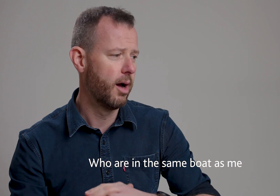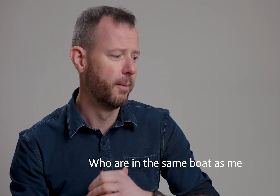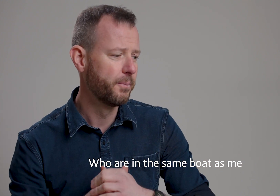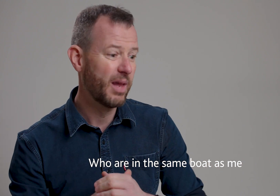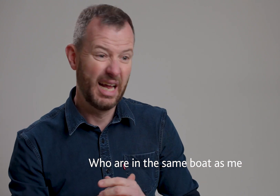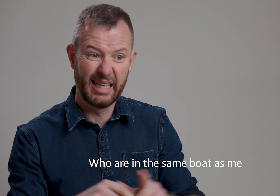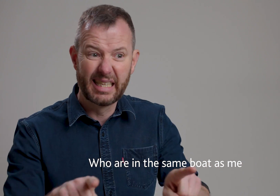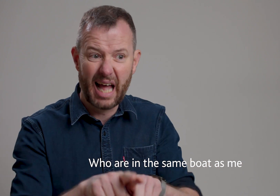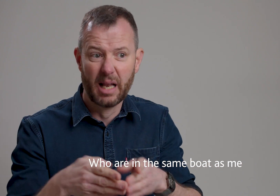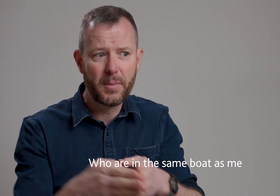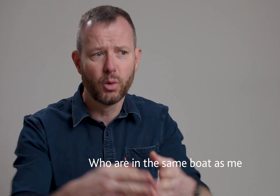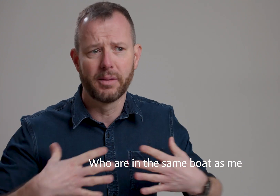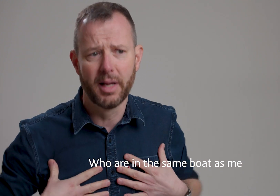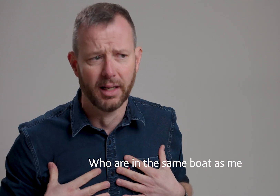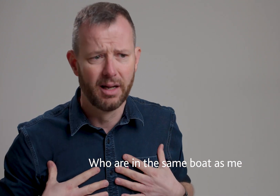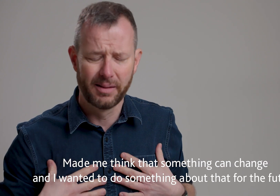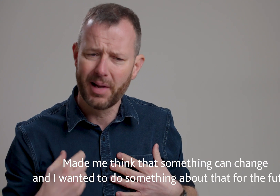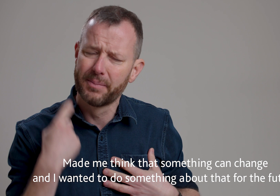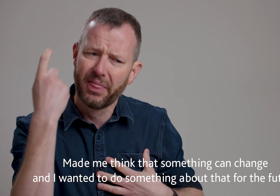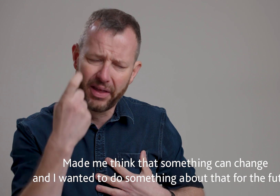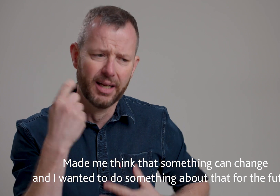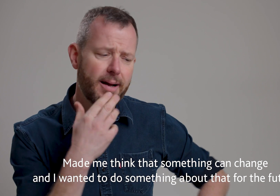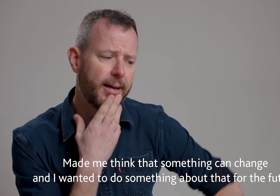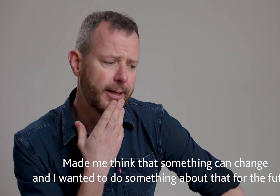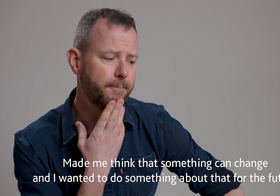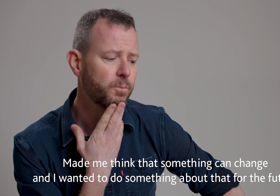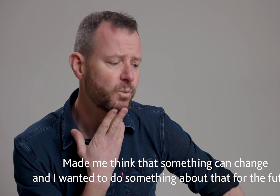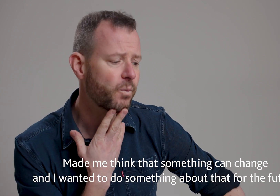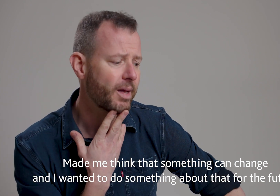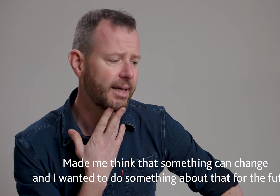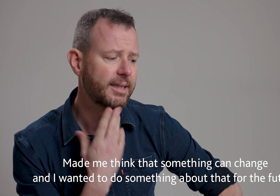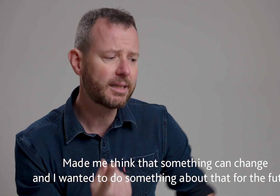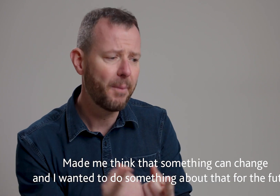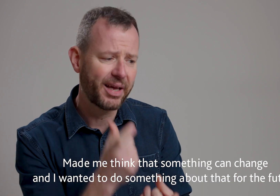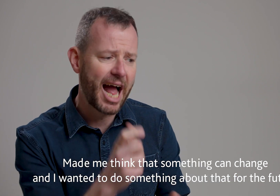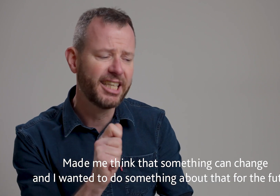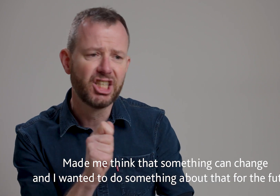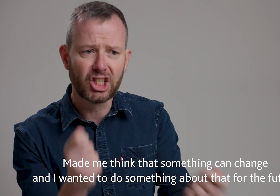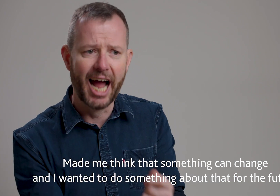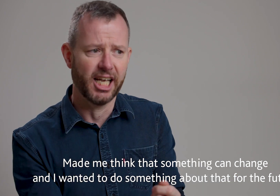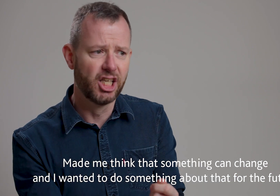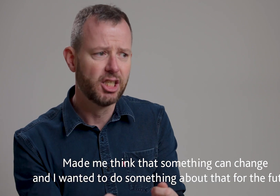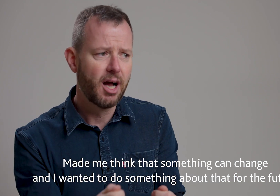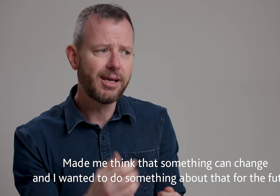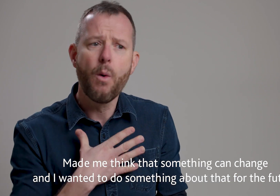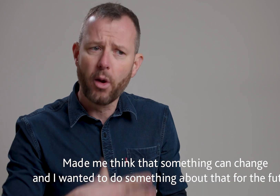who in the time don't know maybe this something can stand. And I want